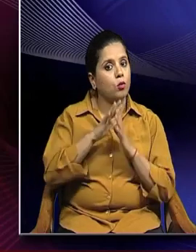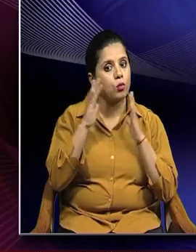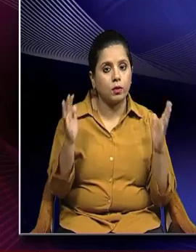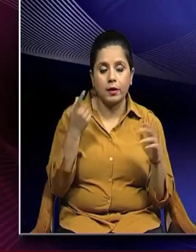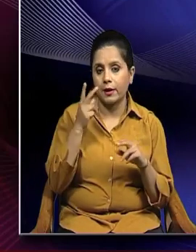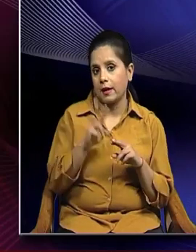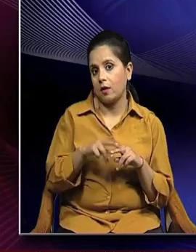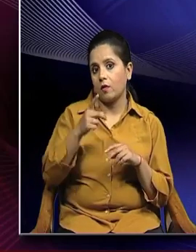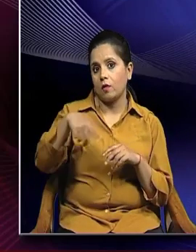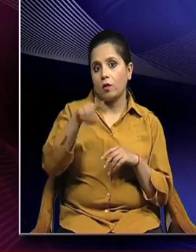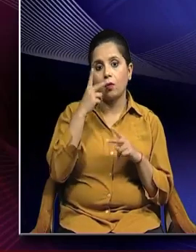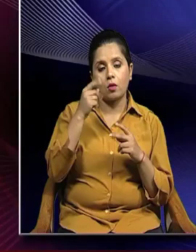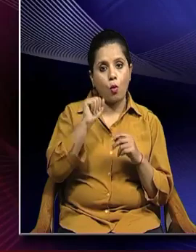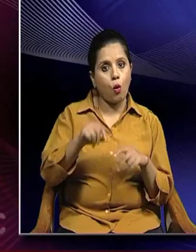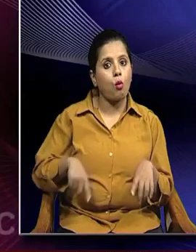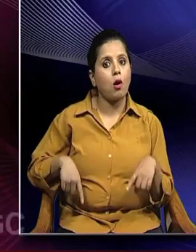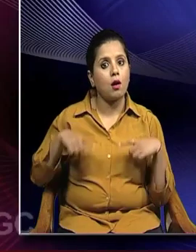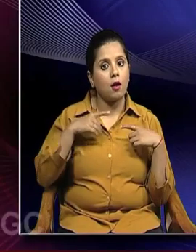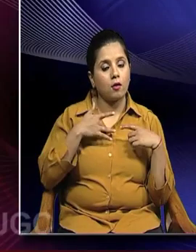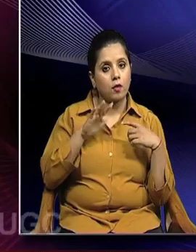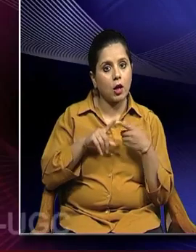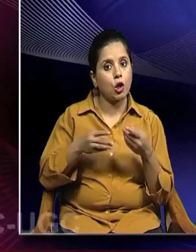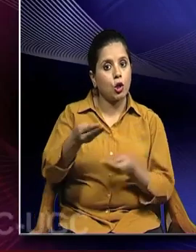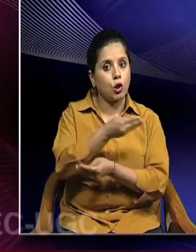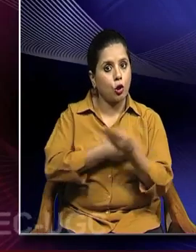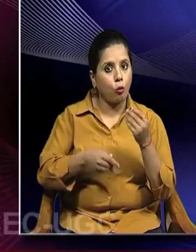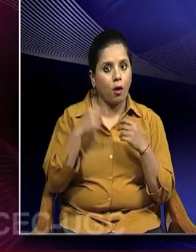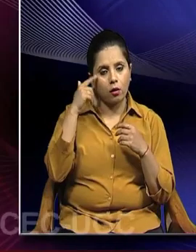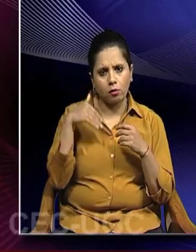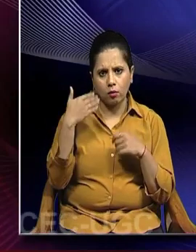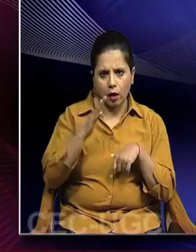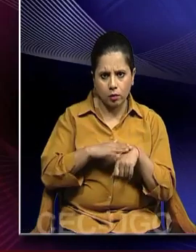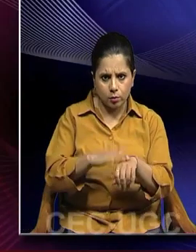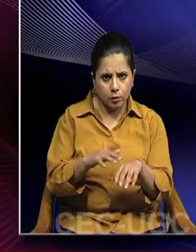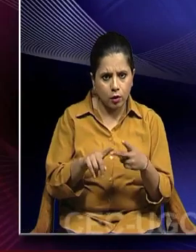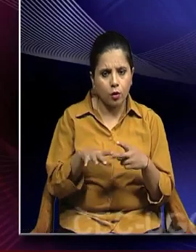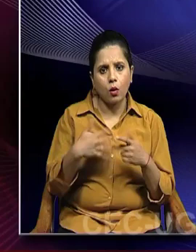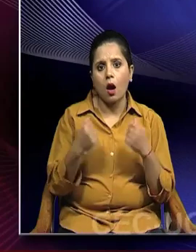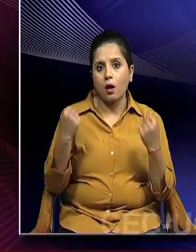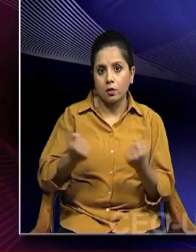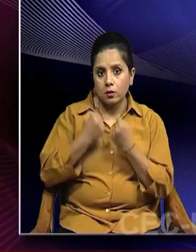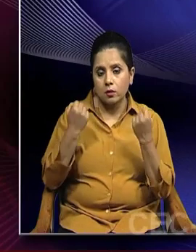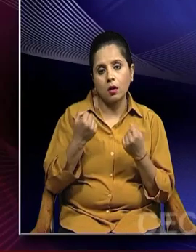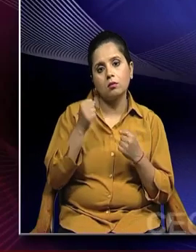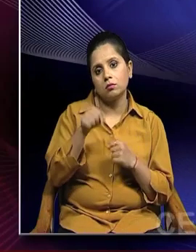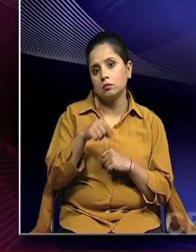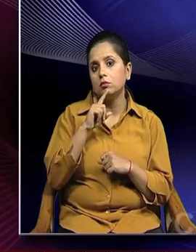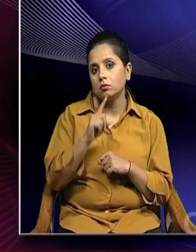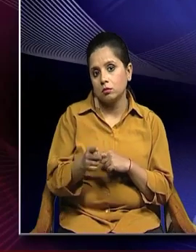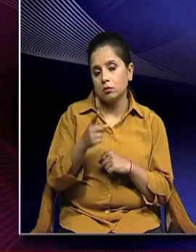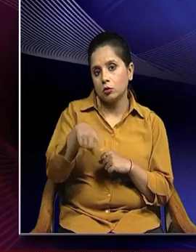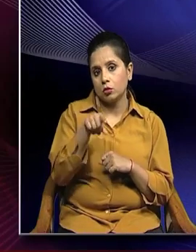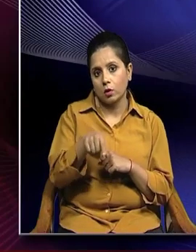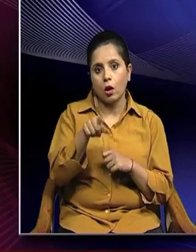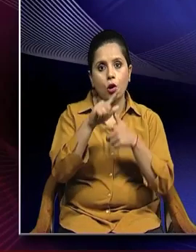are considering life to be an economic journey, an economic activity, then of course you will only be